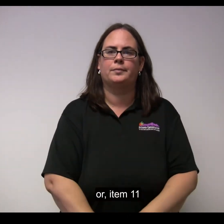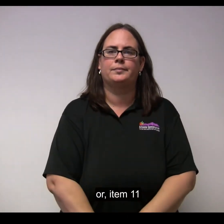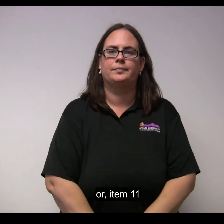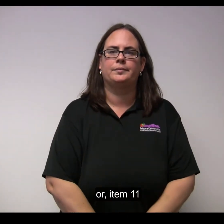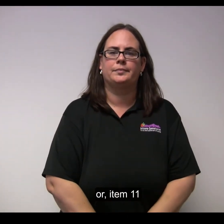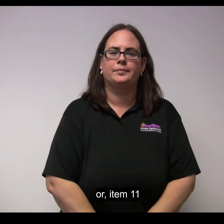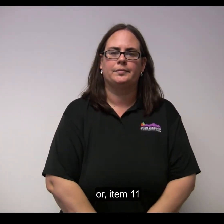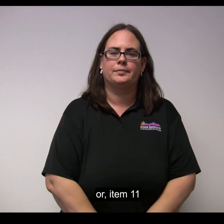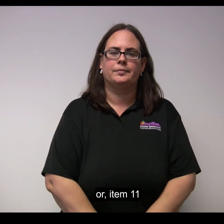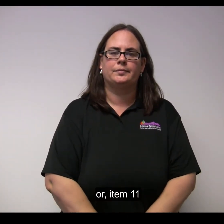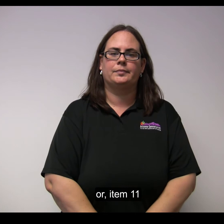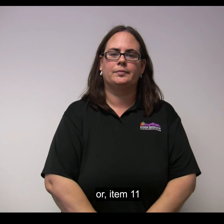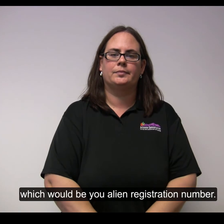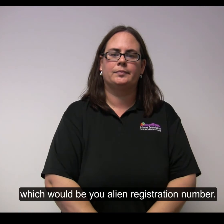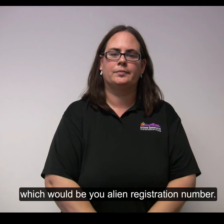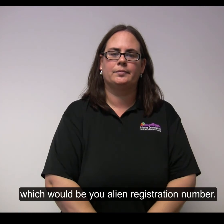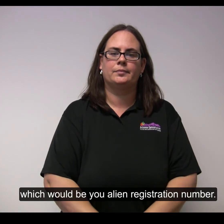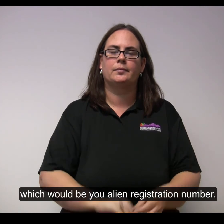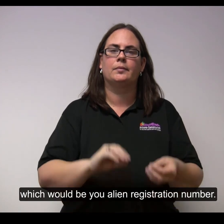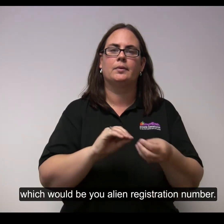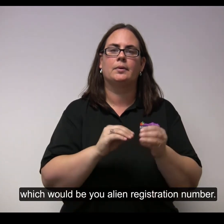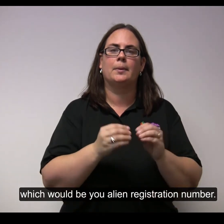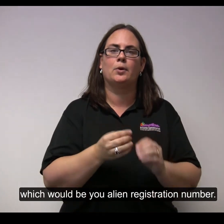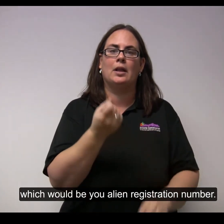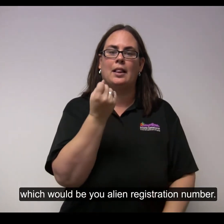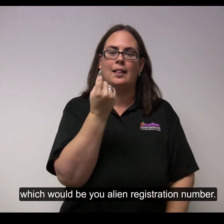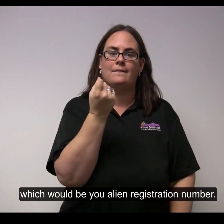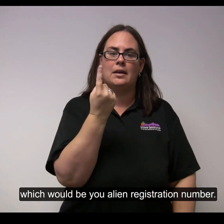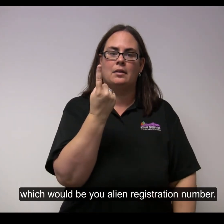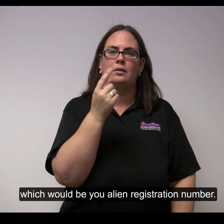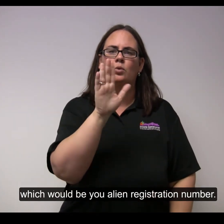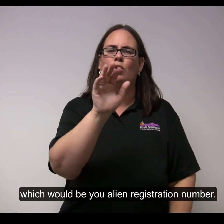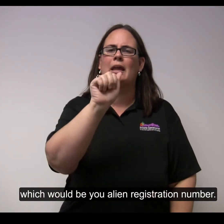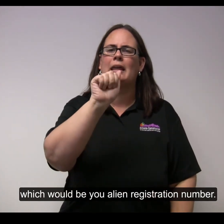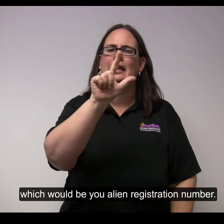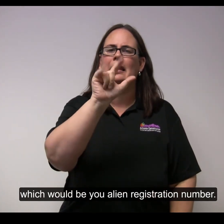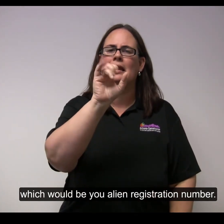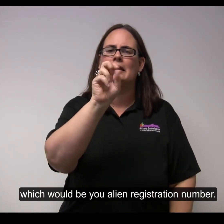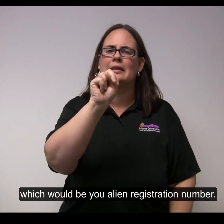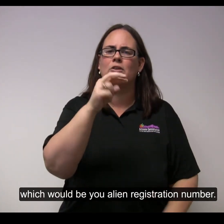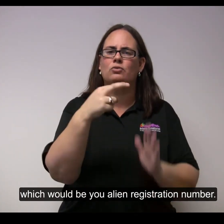Or item 11, which would be your alien registration number.